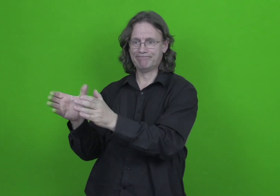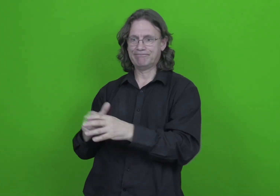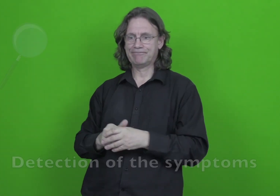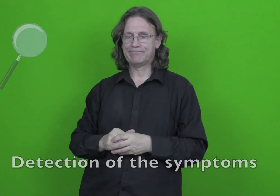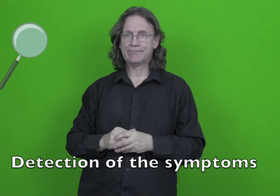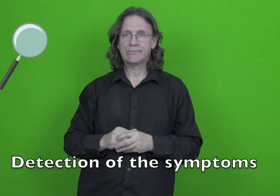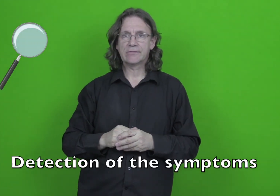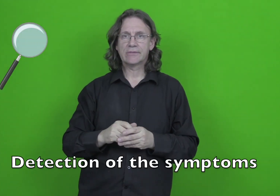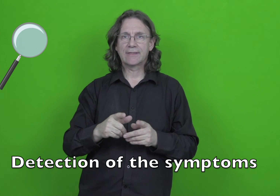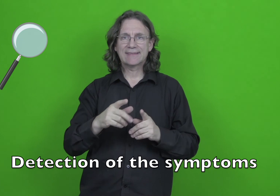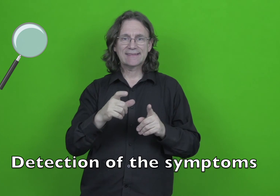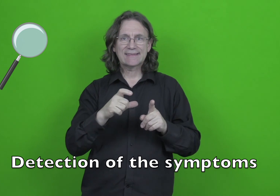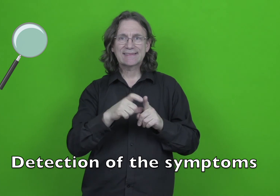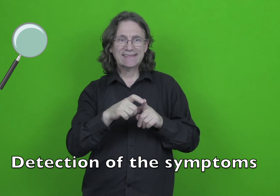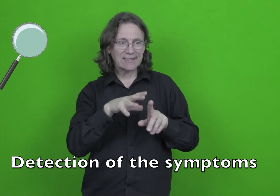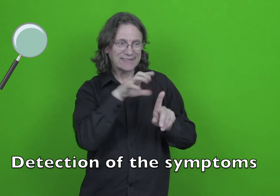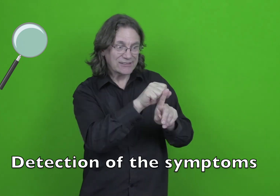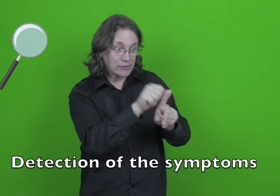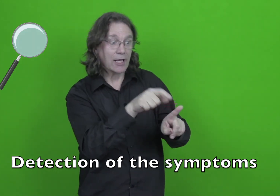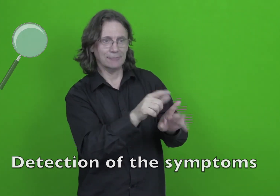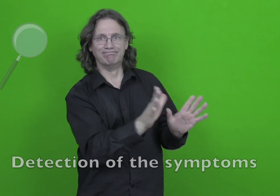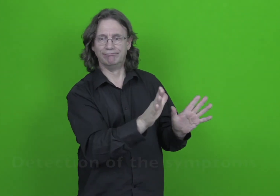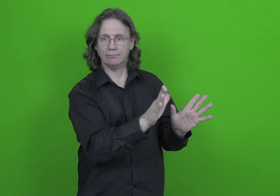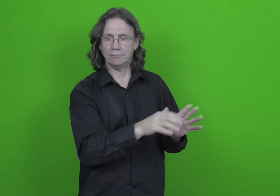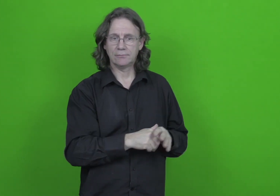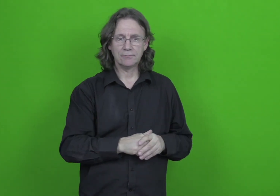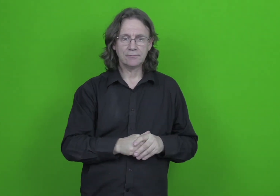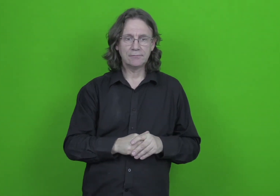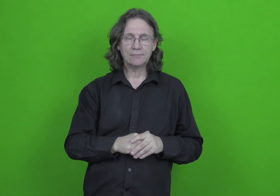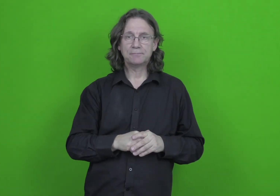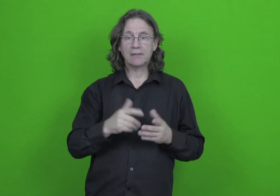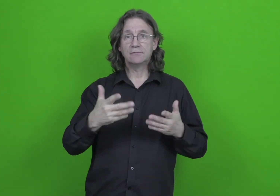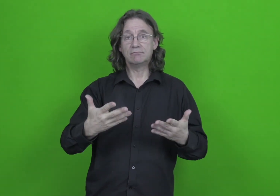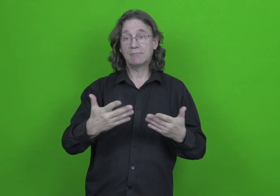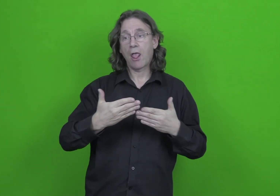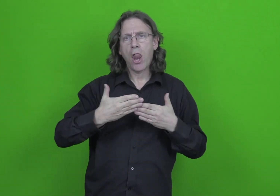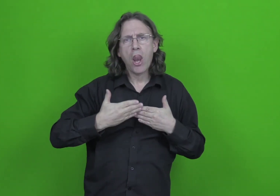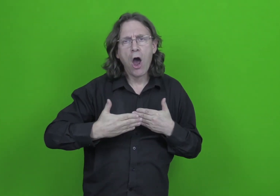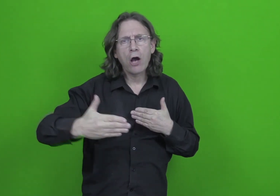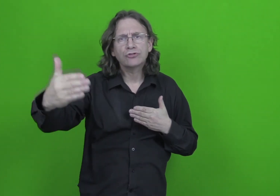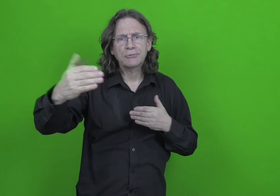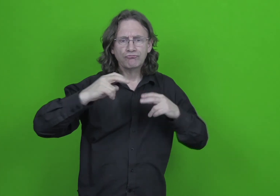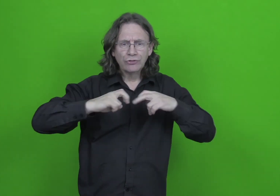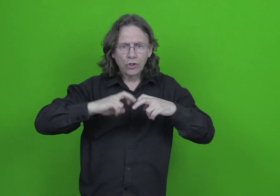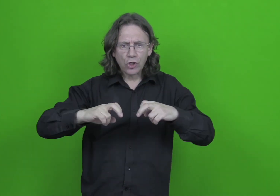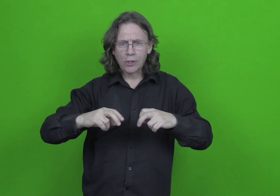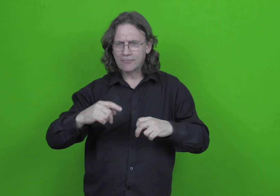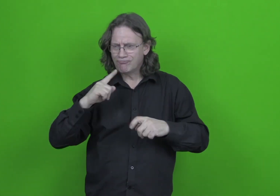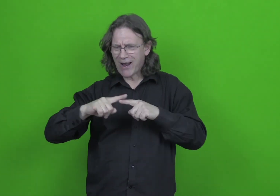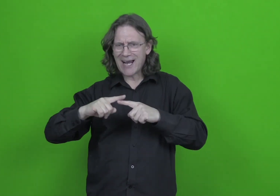and detection of the symptoms. In the long term, scientists are working hard trying